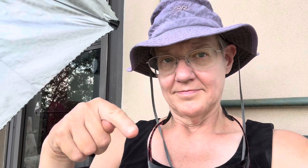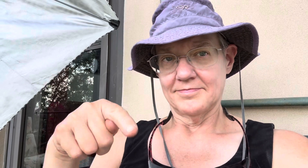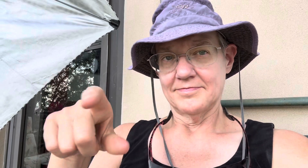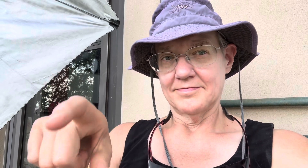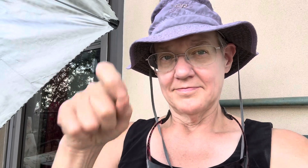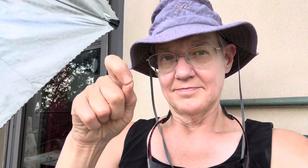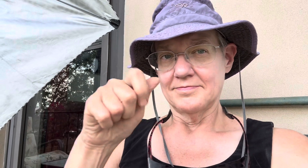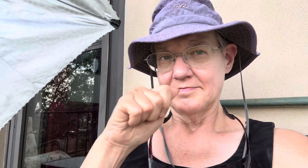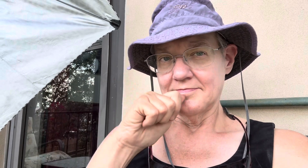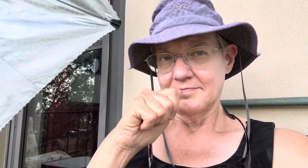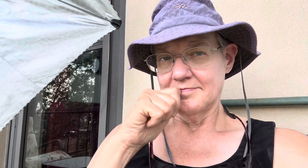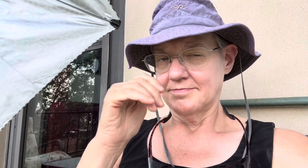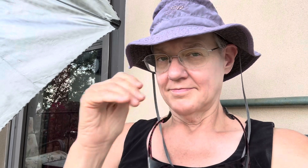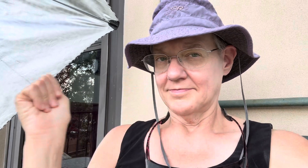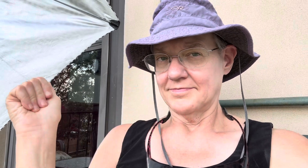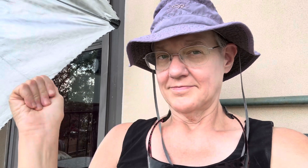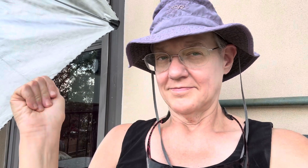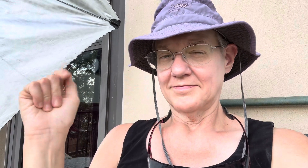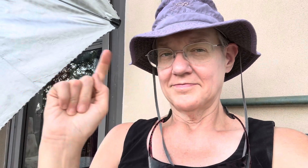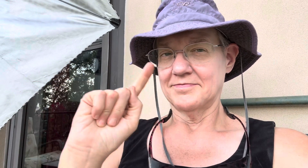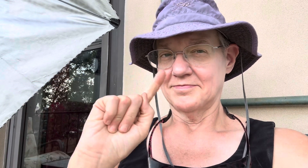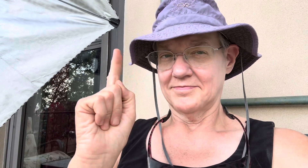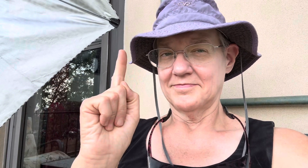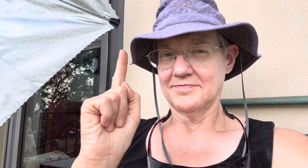Normally, in past years, they would only come in the morning to get peanuts and leave.